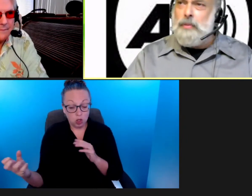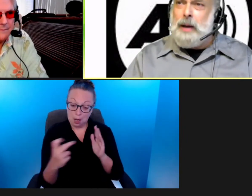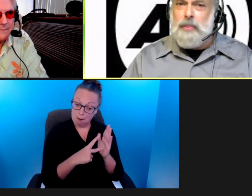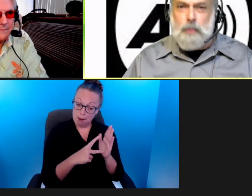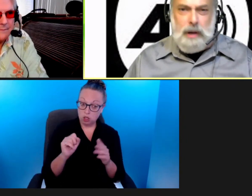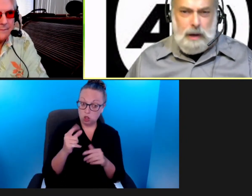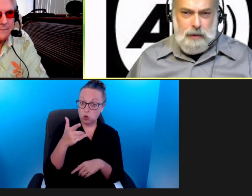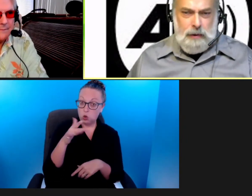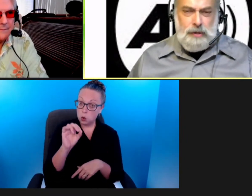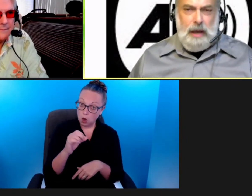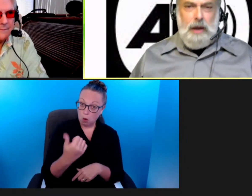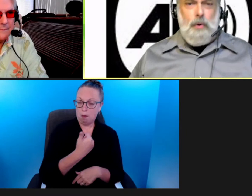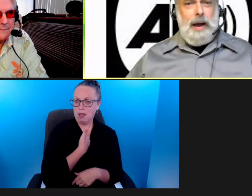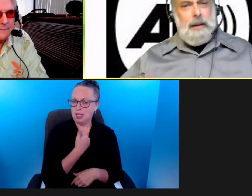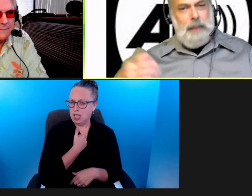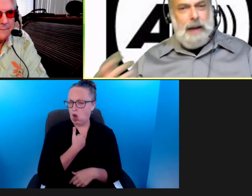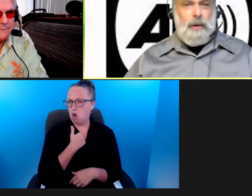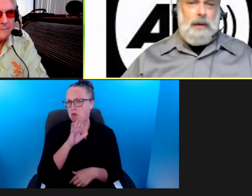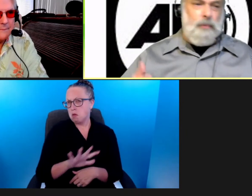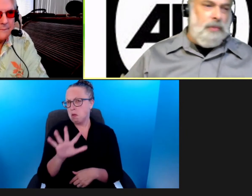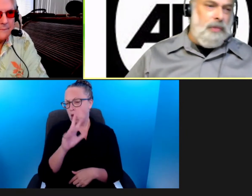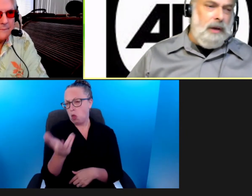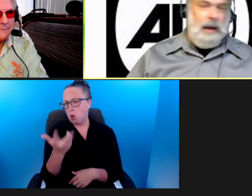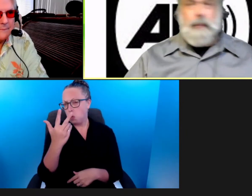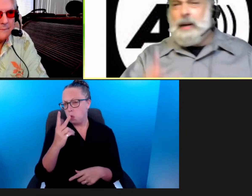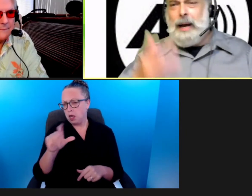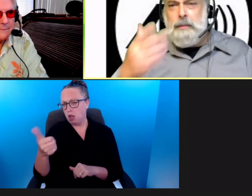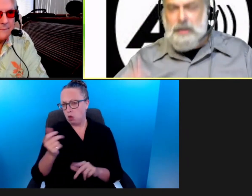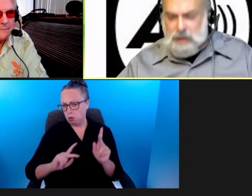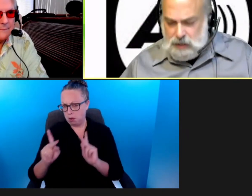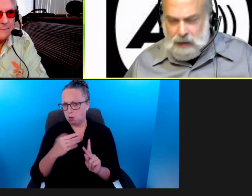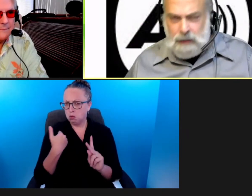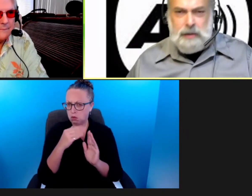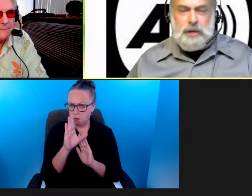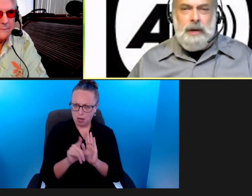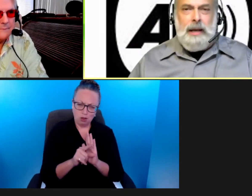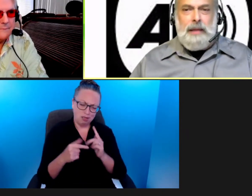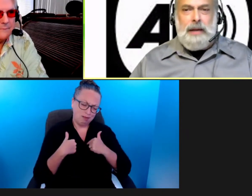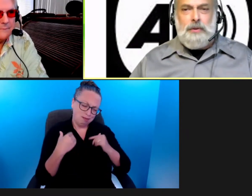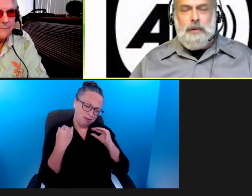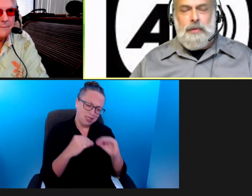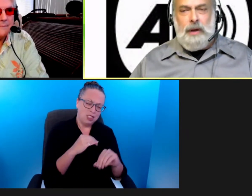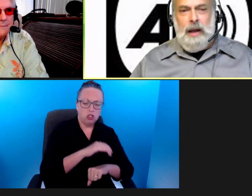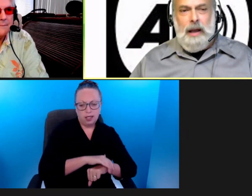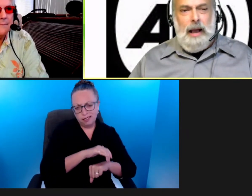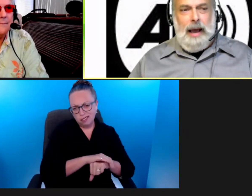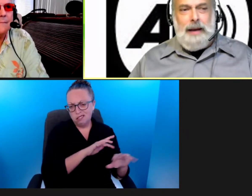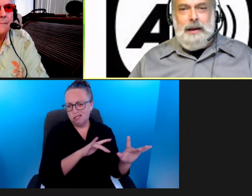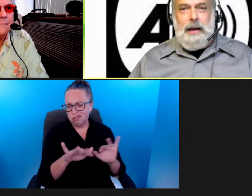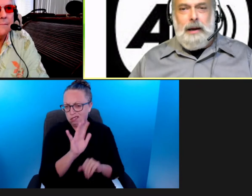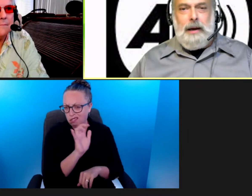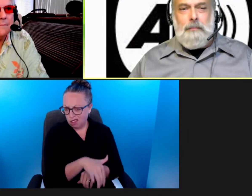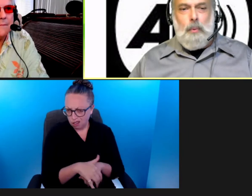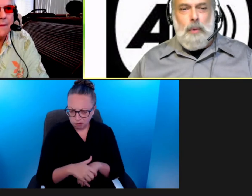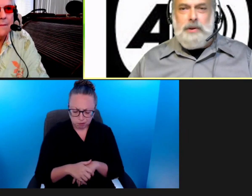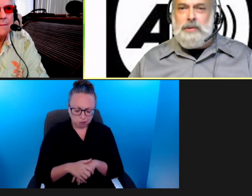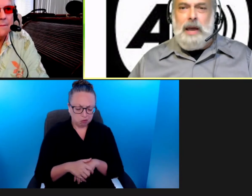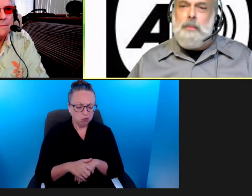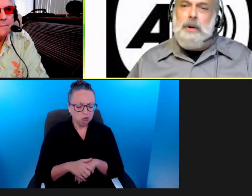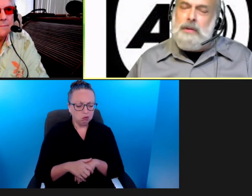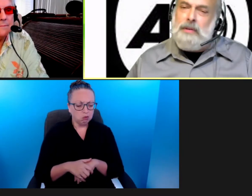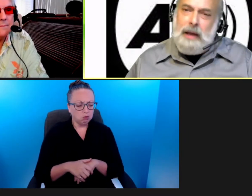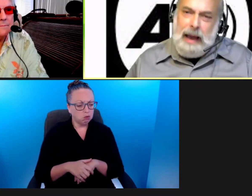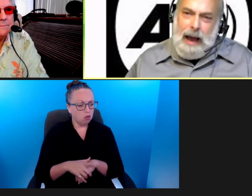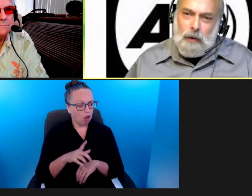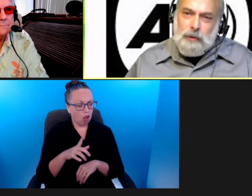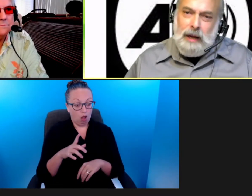together with about 3 others who had a background with I'd been teaching English and that sort of thing. And we just